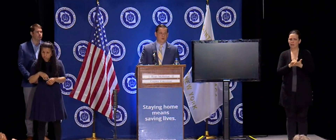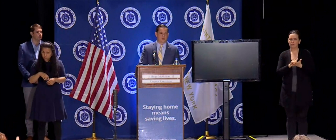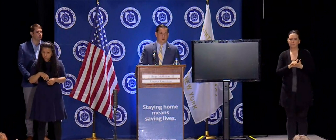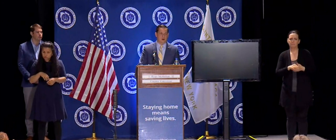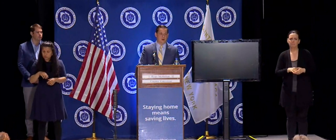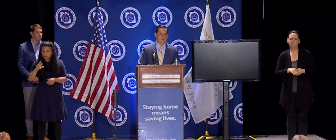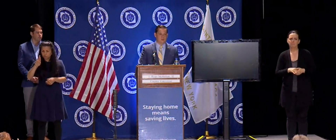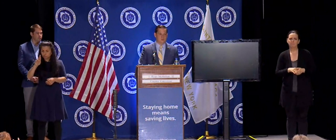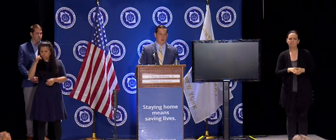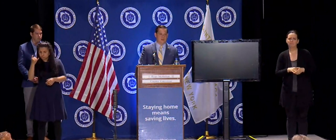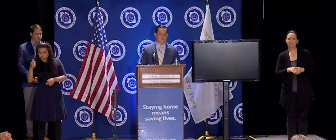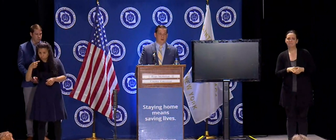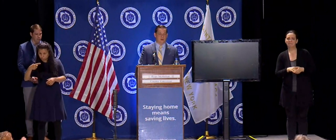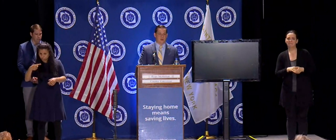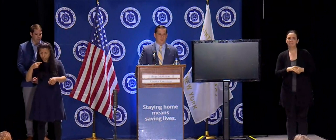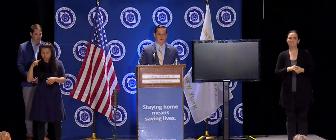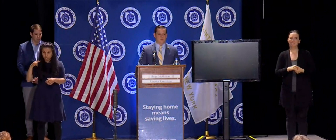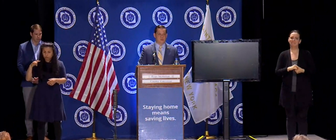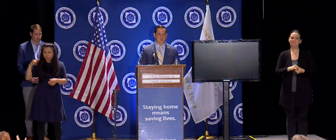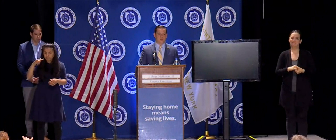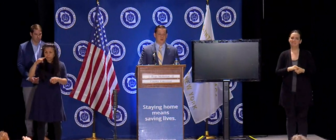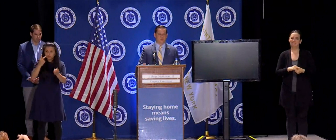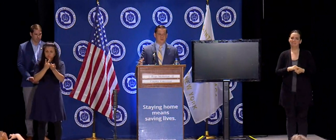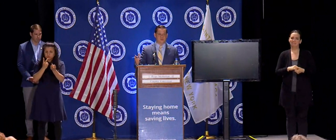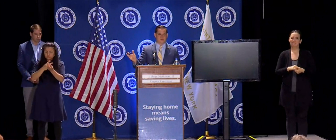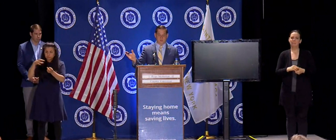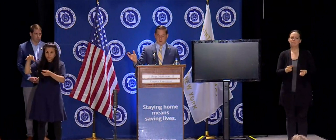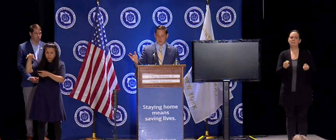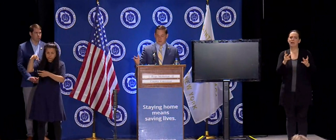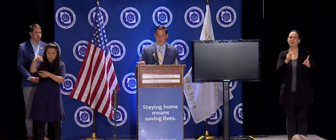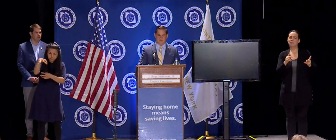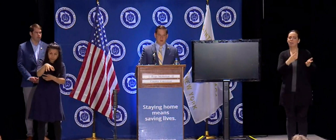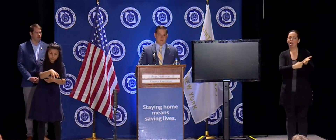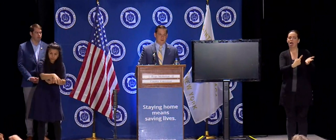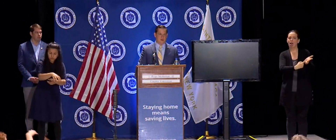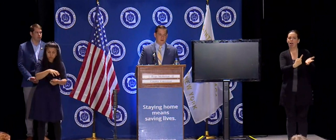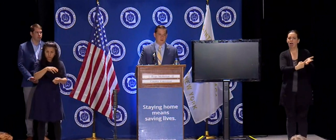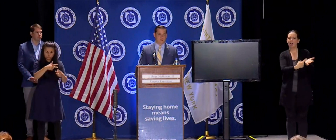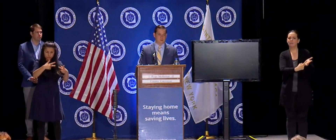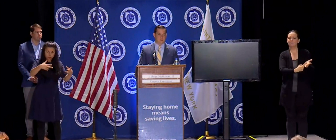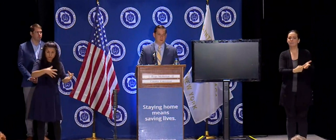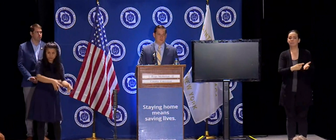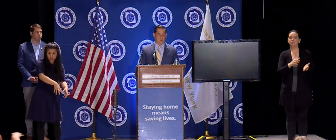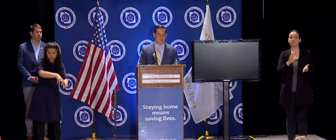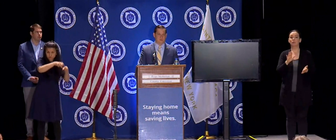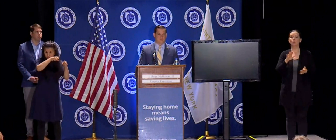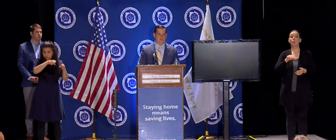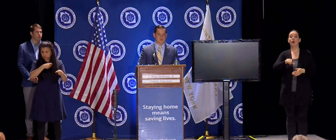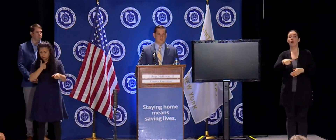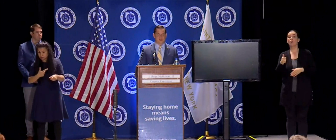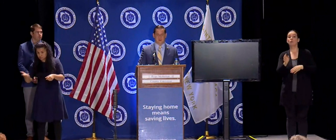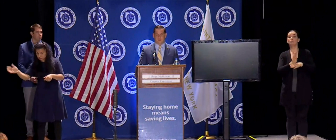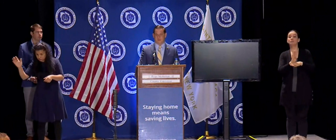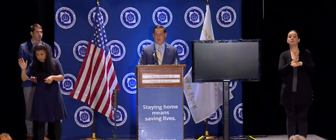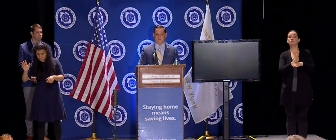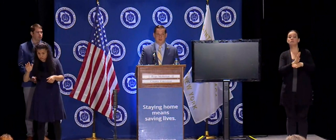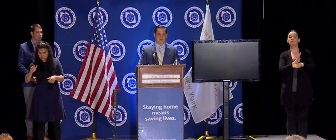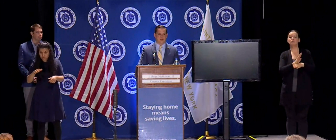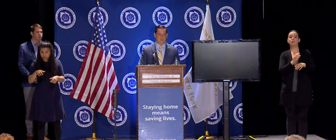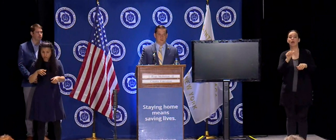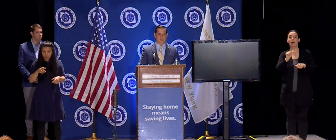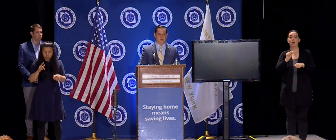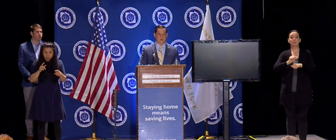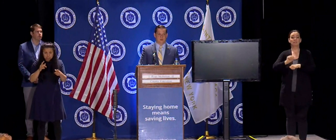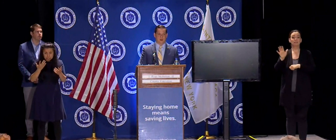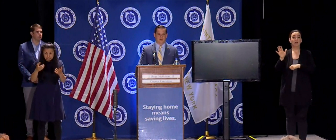have want to talk about. And there's so many other businesses with Amazon. You have their web services, their cyber, Amazon